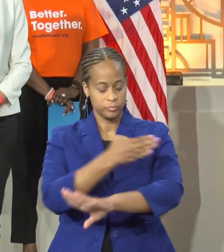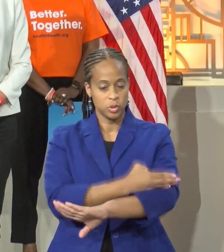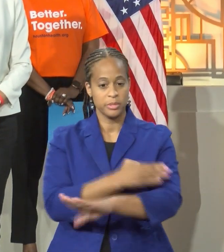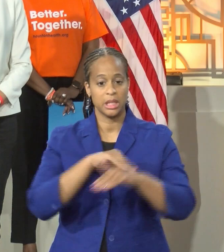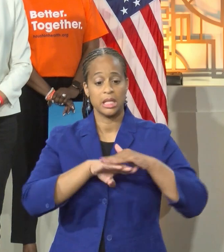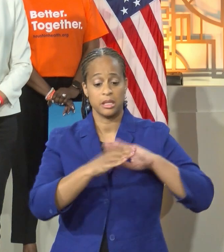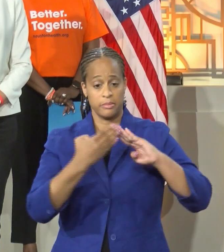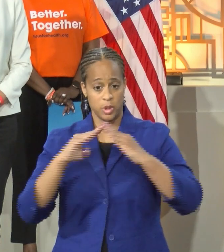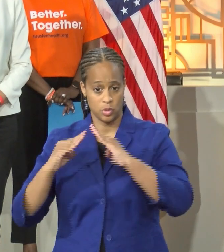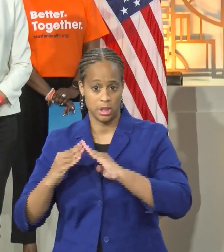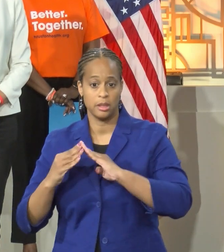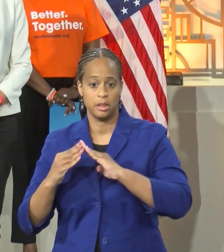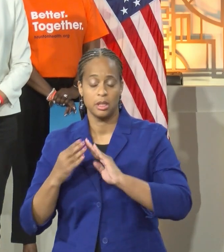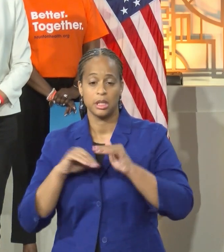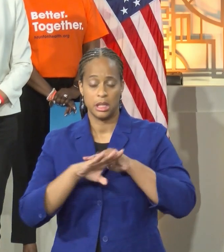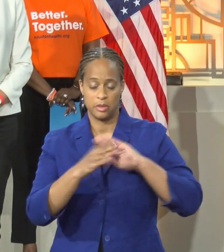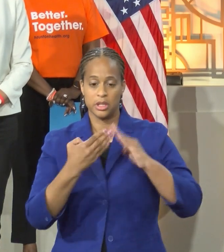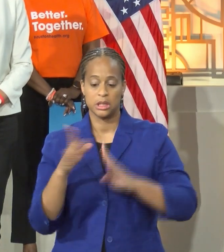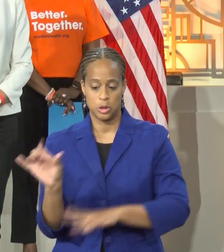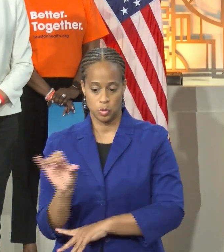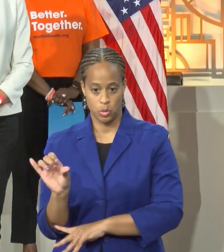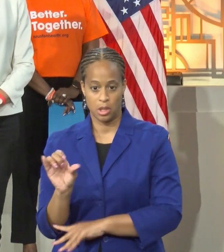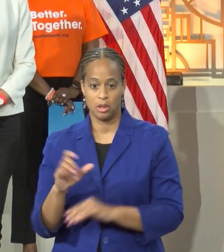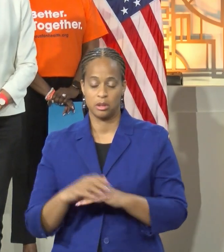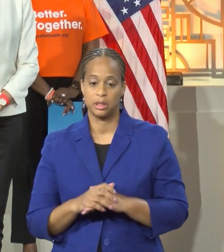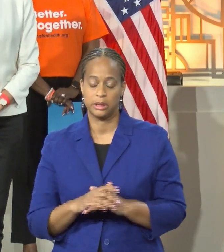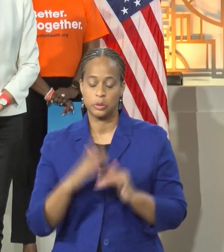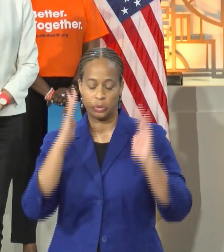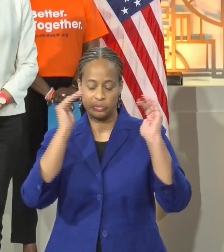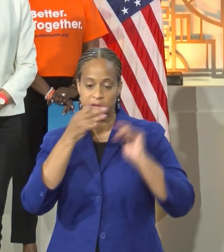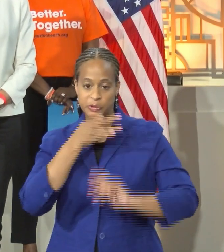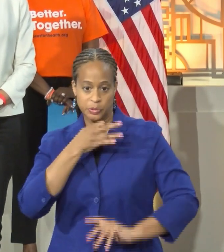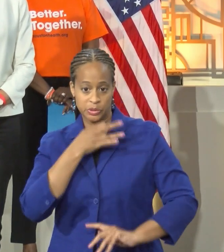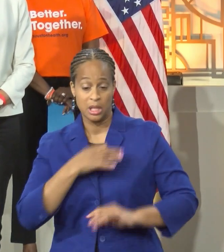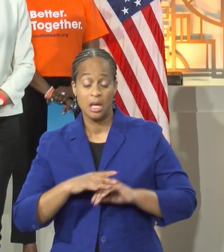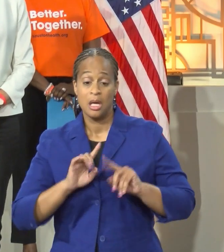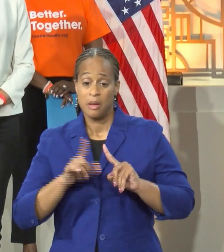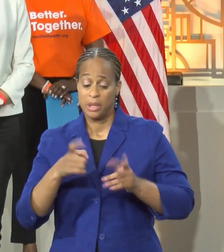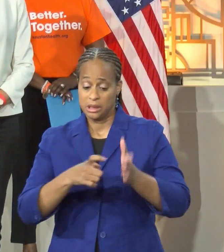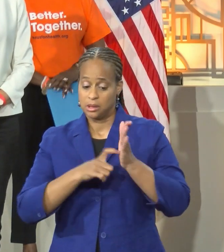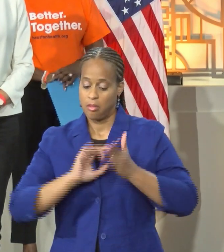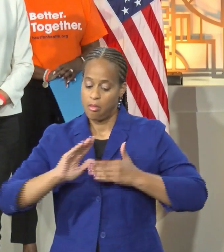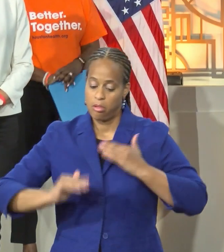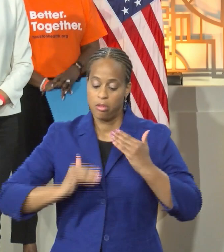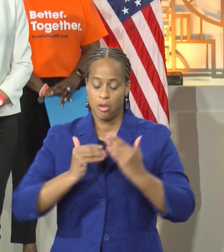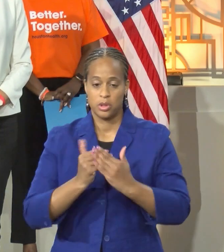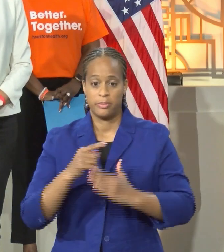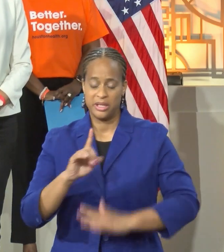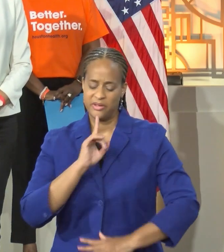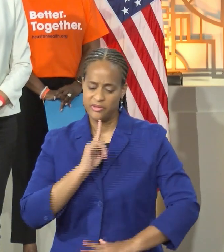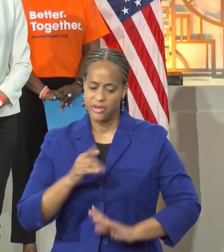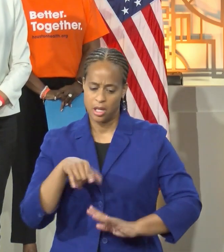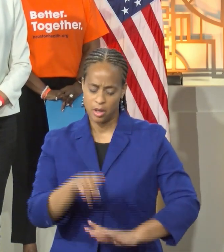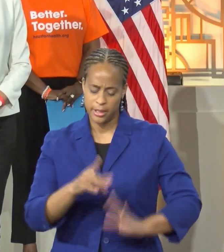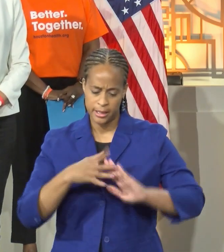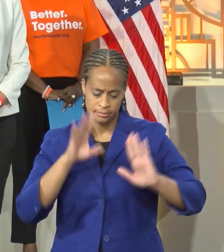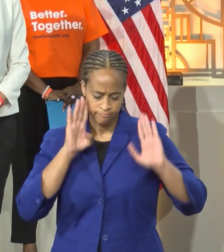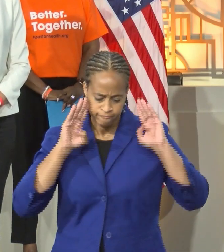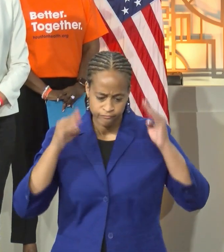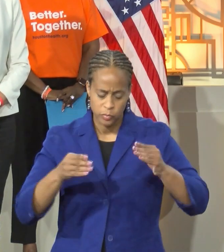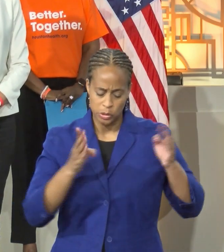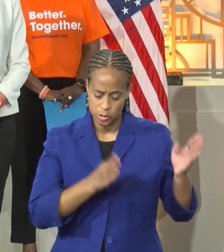the communities in our city, if not sooner. But it's going to take us all to be very intentional in